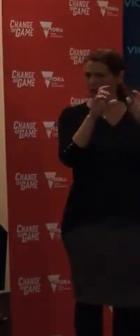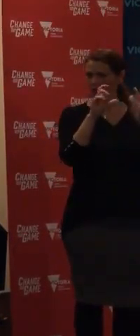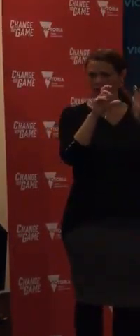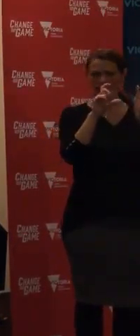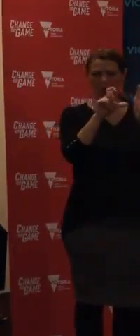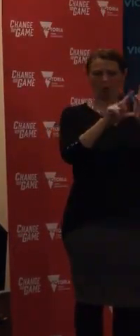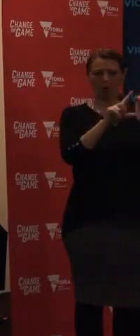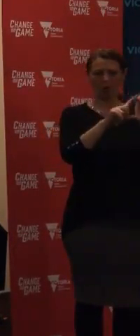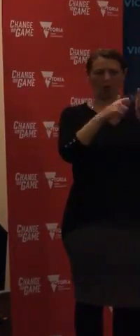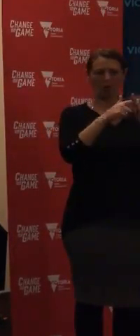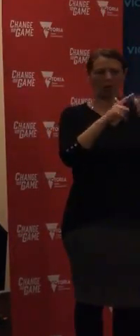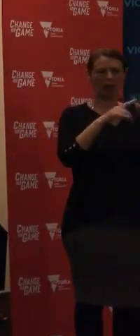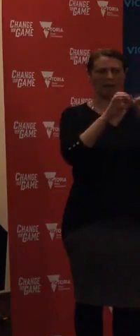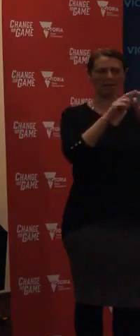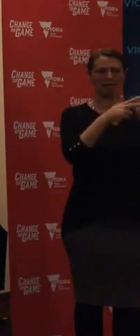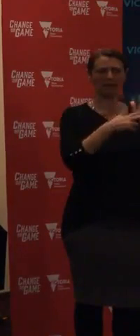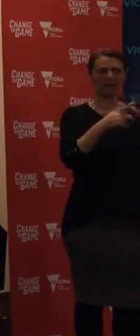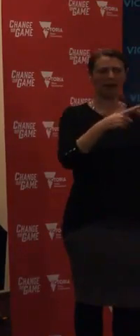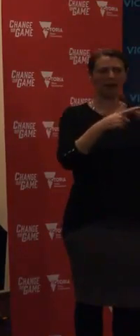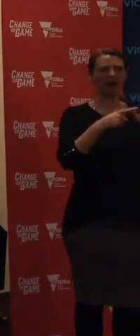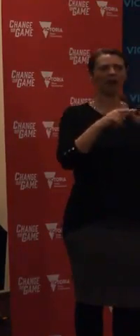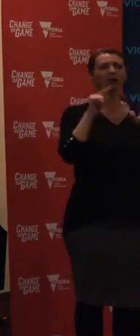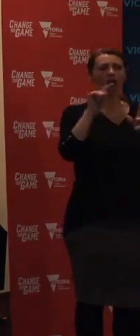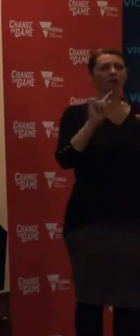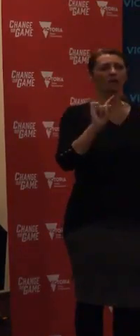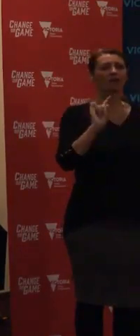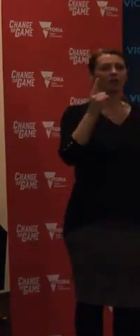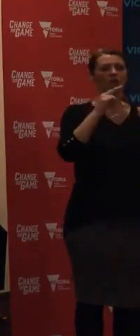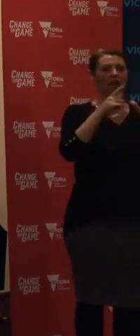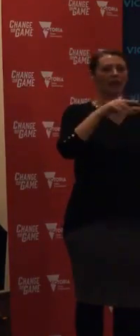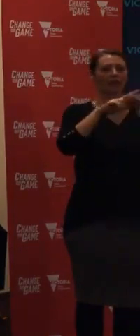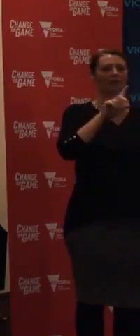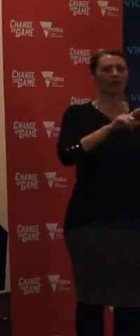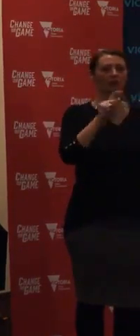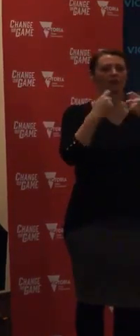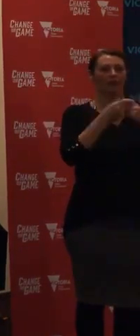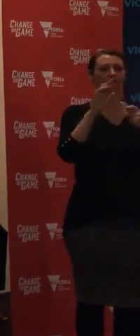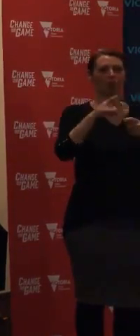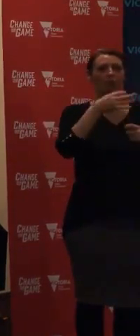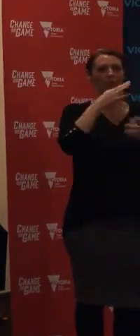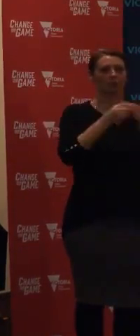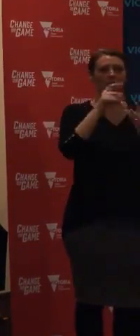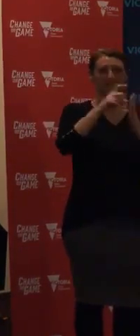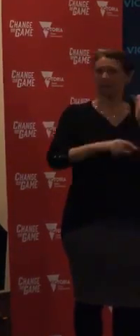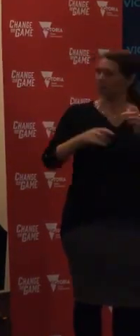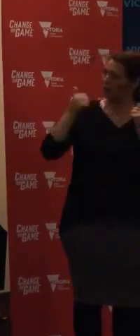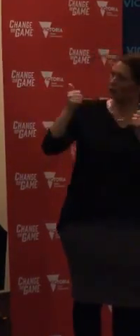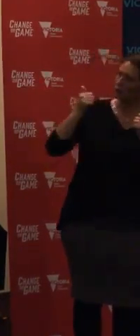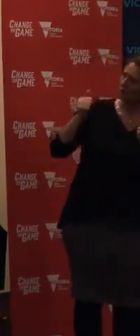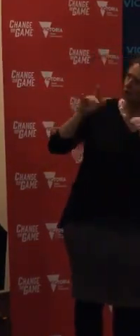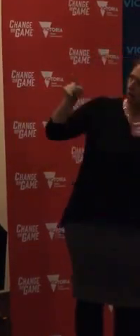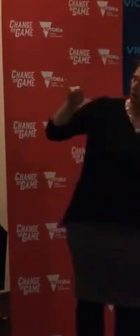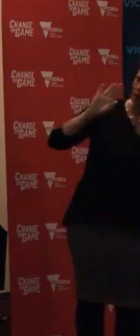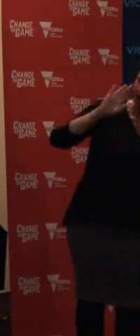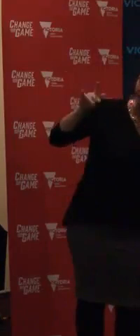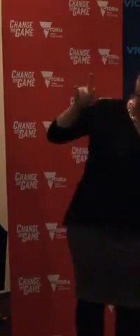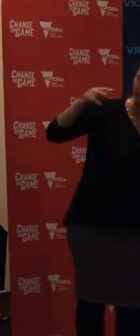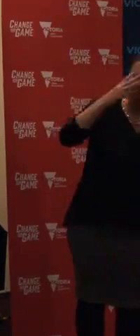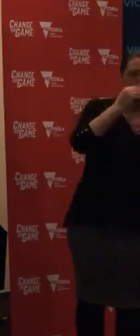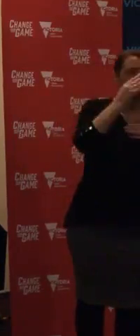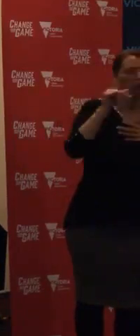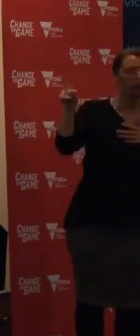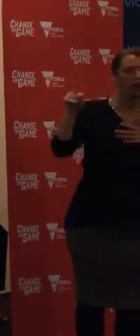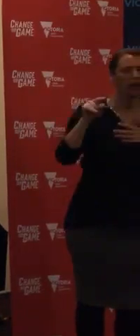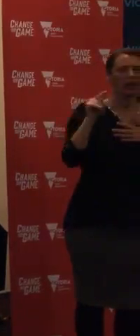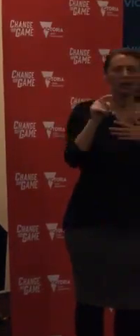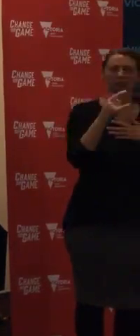Junior Football Club, Australia's first junior AFL team for kids with disability. It's a great photo, isn't it? You know, inspiration, blah, blah, blah. But it's